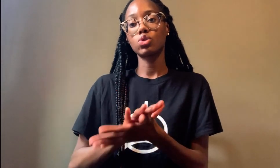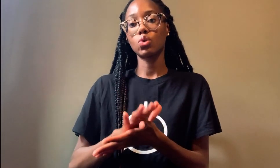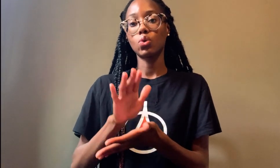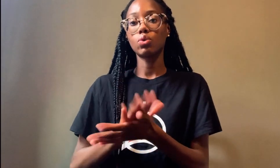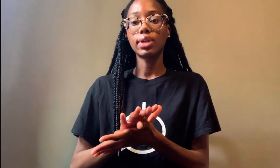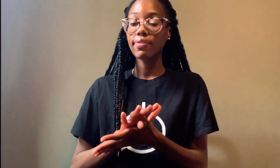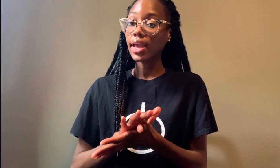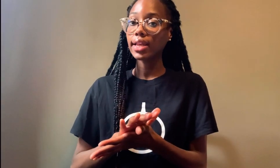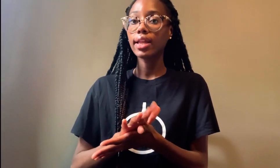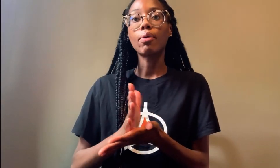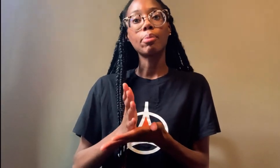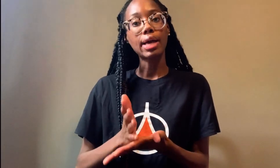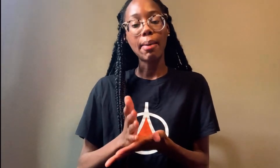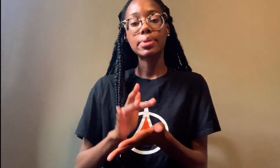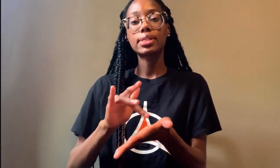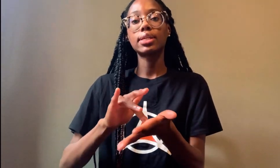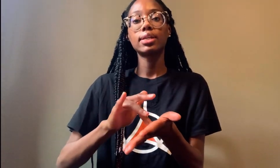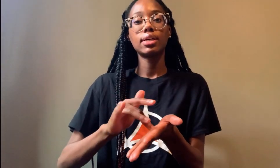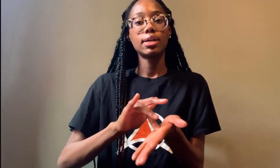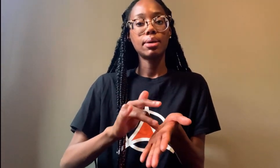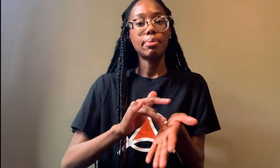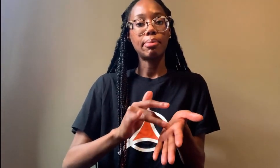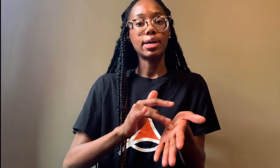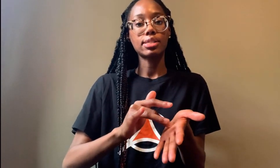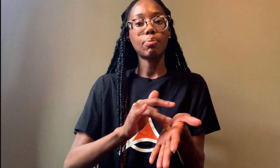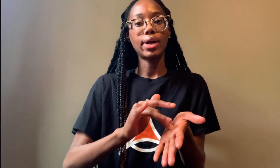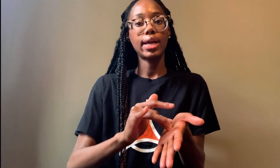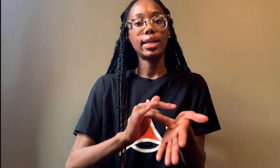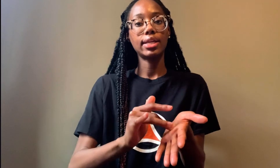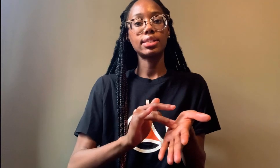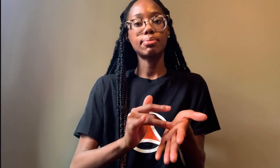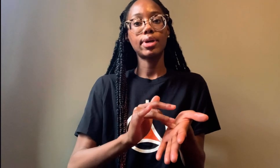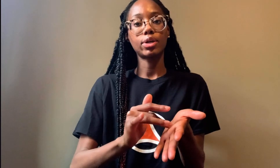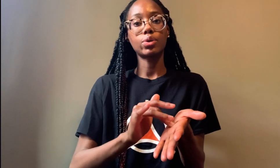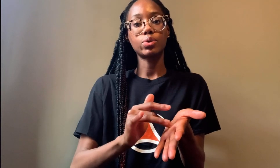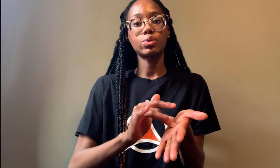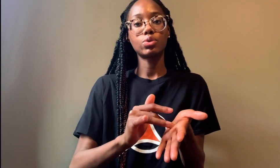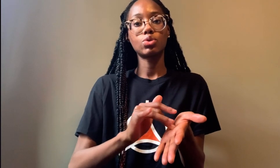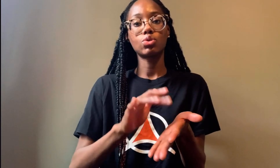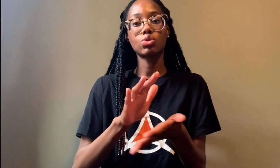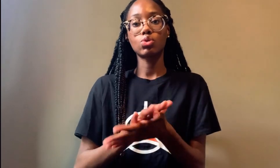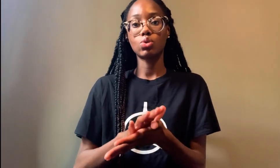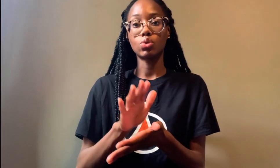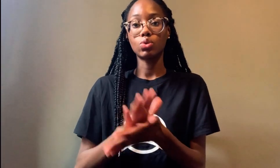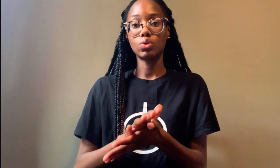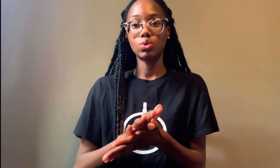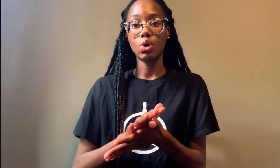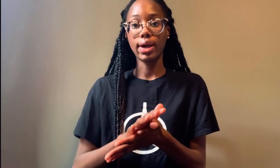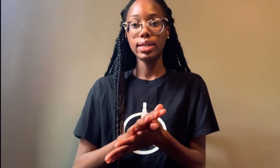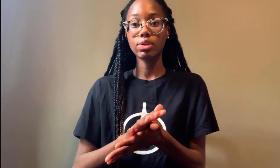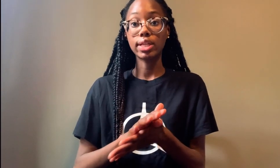school. Left-handed, it will be opposite, but because I'm right-handed, it's medical, school. Okay, so let's